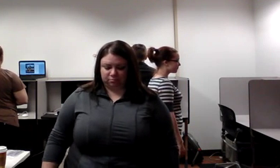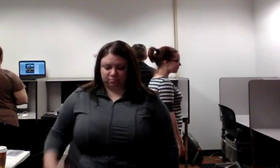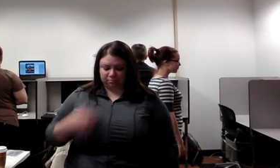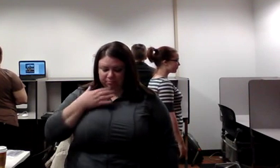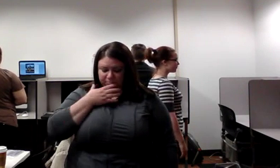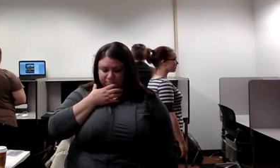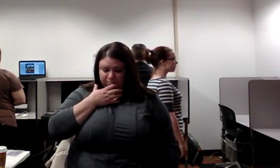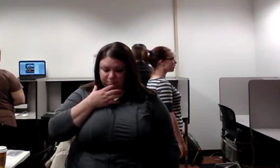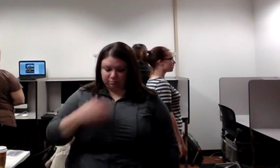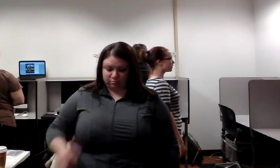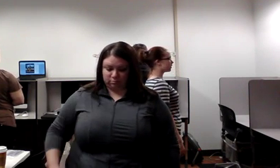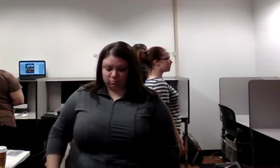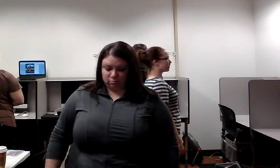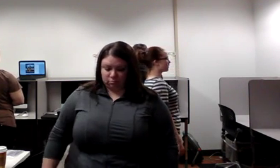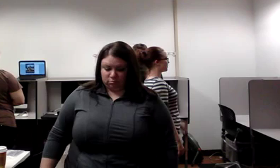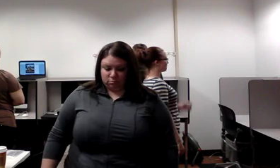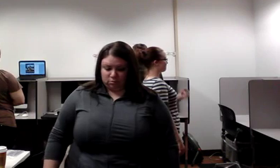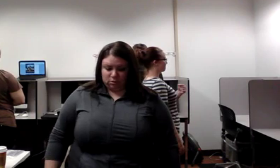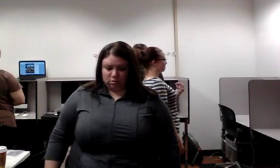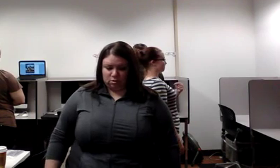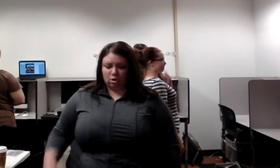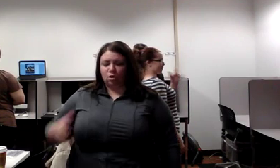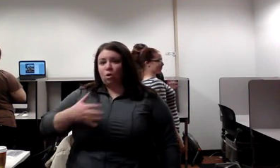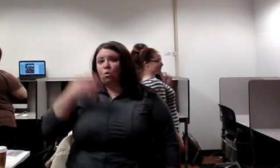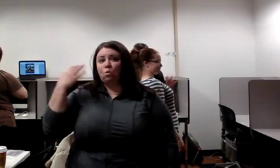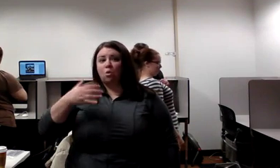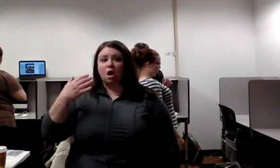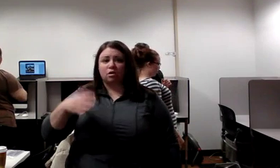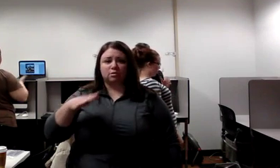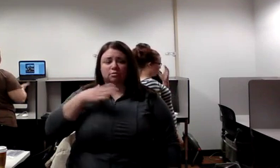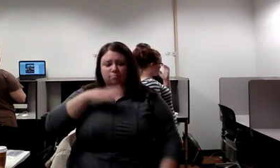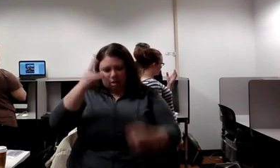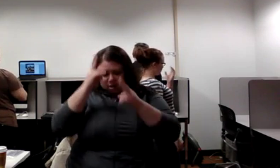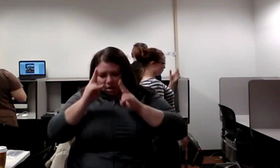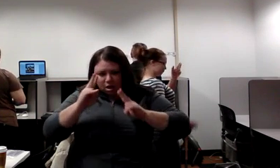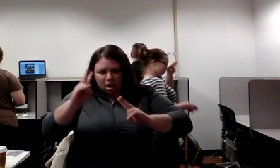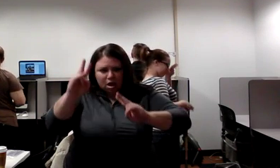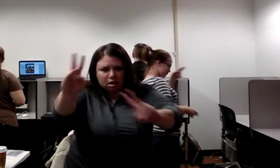I'm honored to be with you today for your commencement from one of the finest universities in the world.